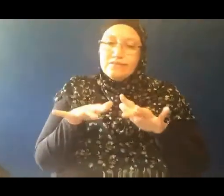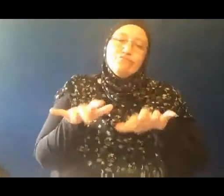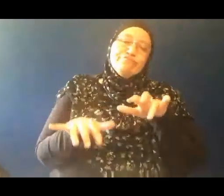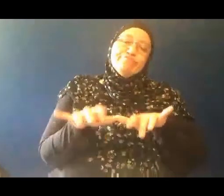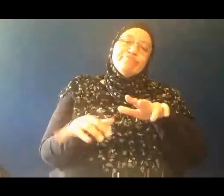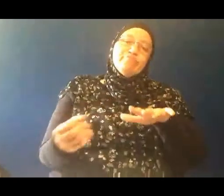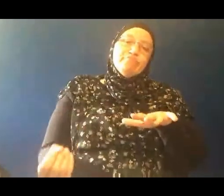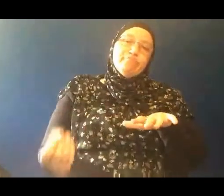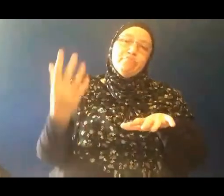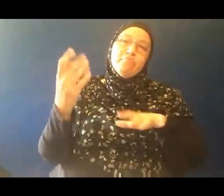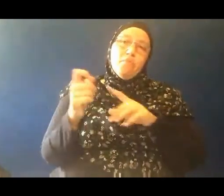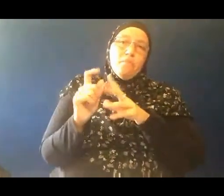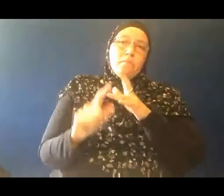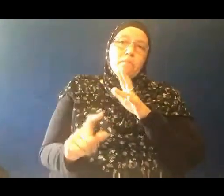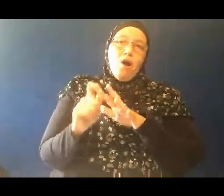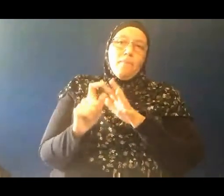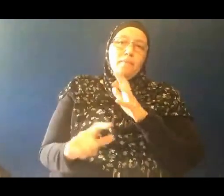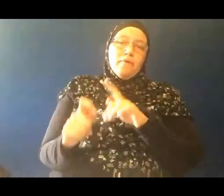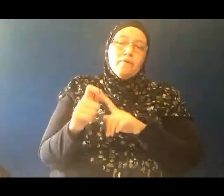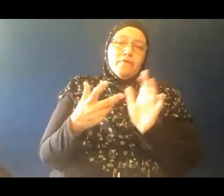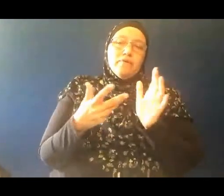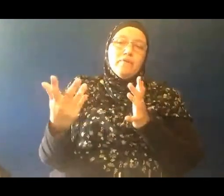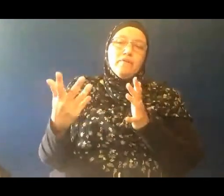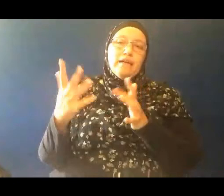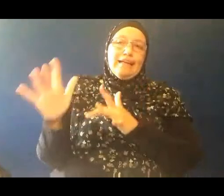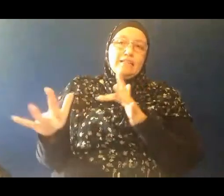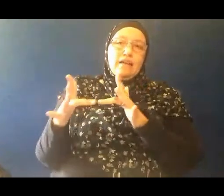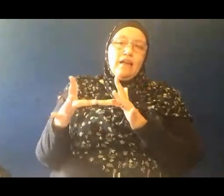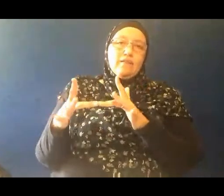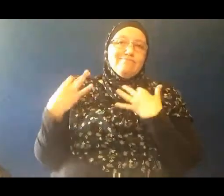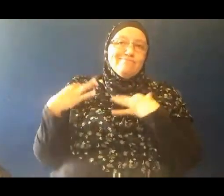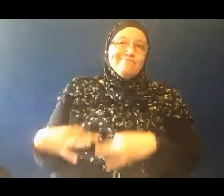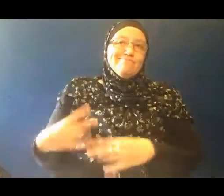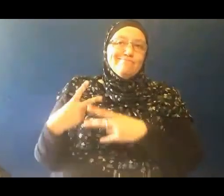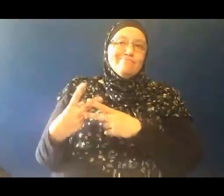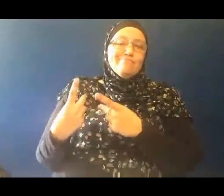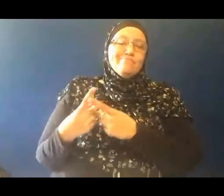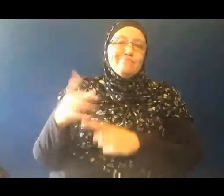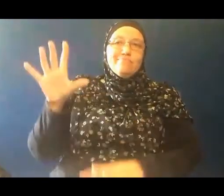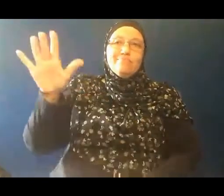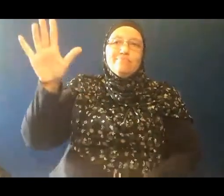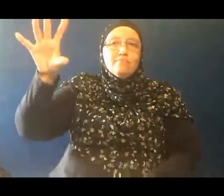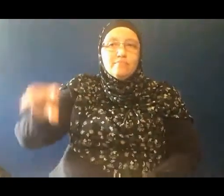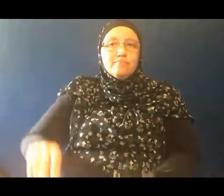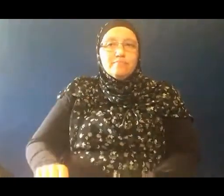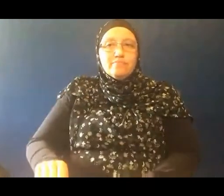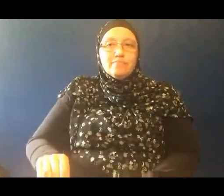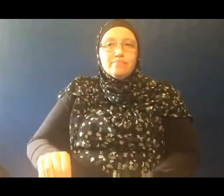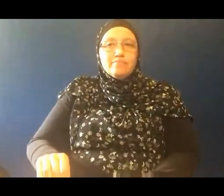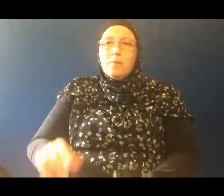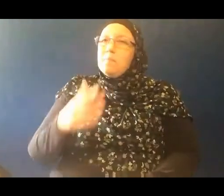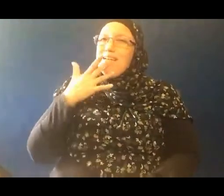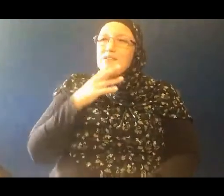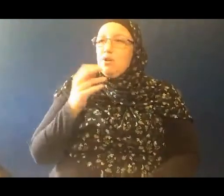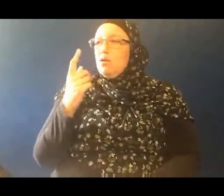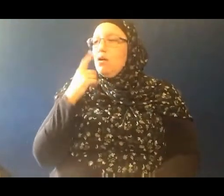not supposed to look at this. Why should I provoke myself unnecessarily? Plus, God is watching.